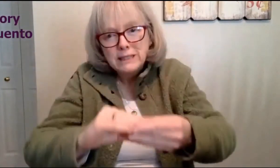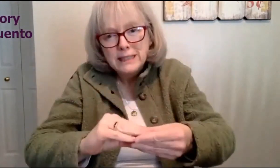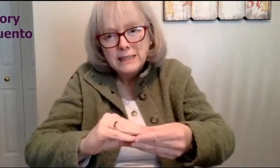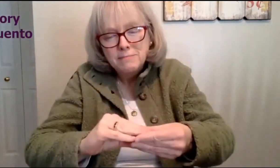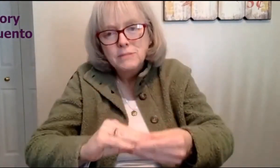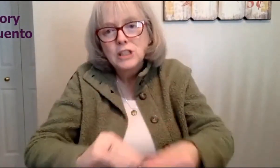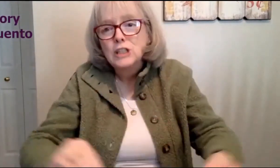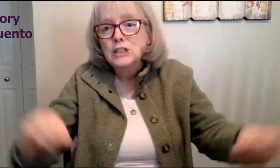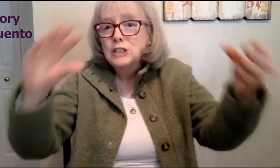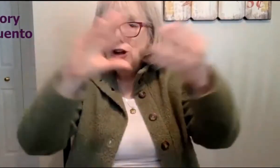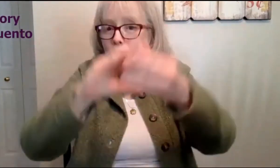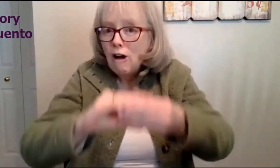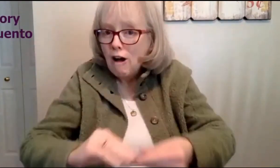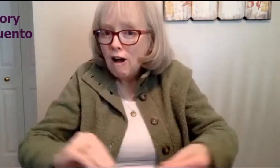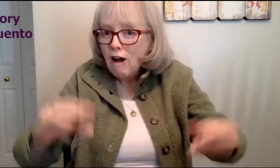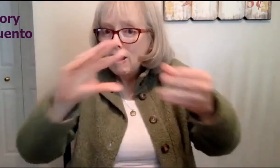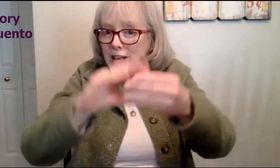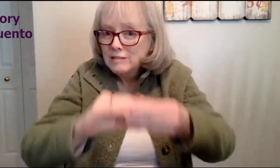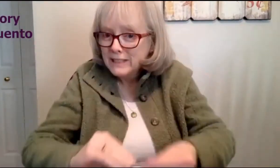Story.